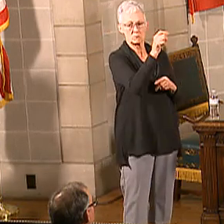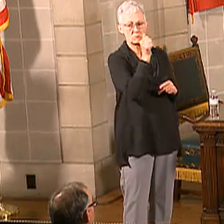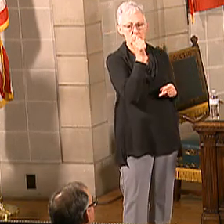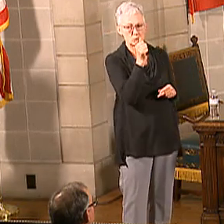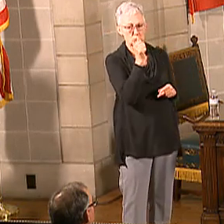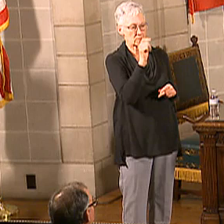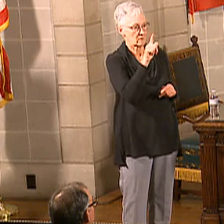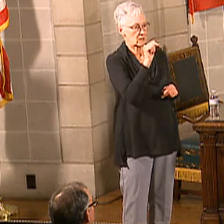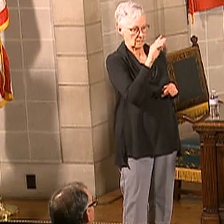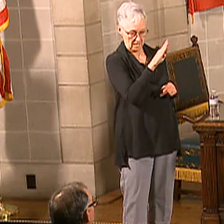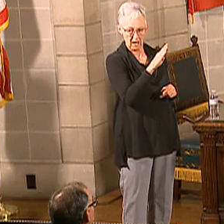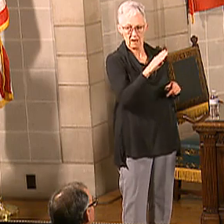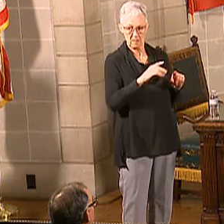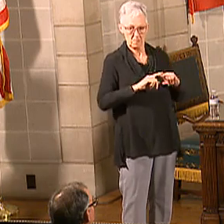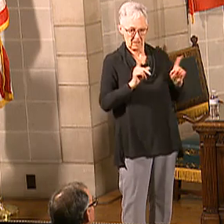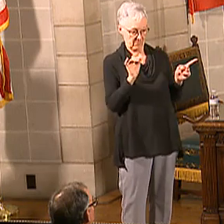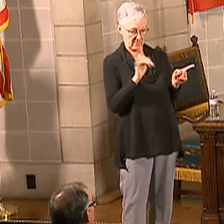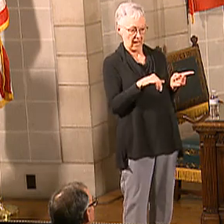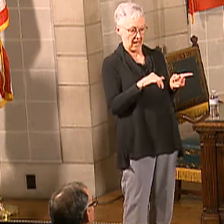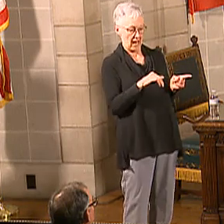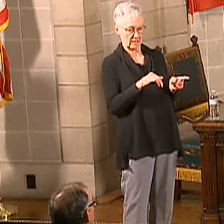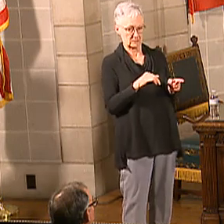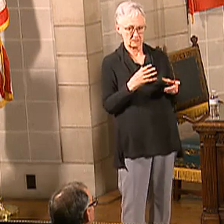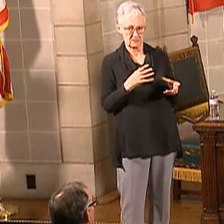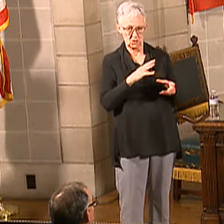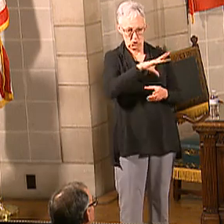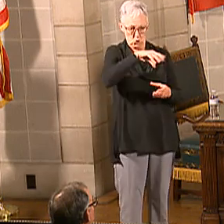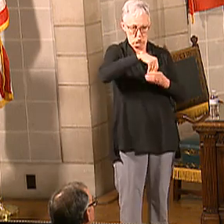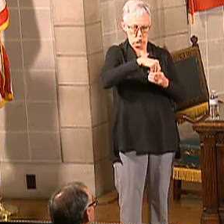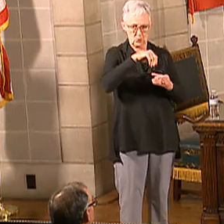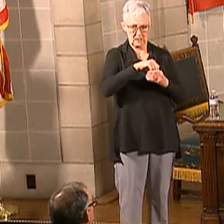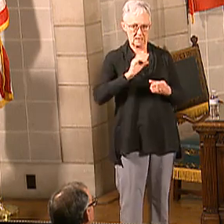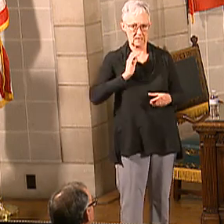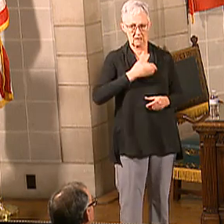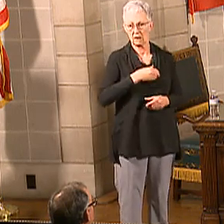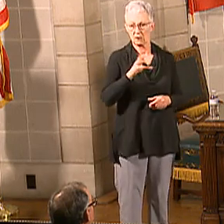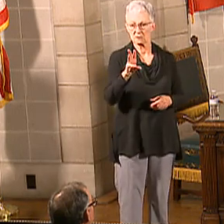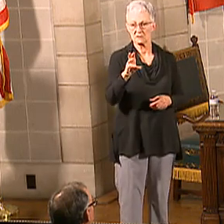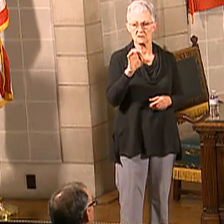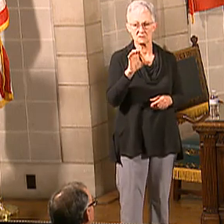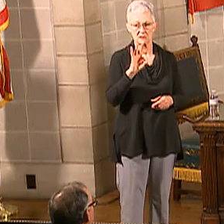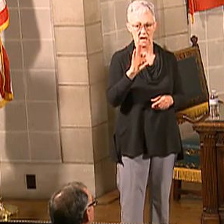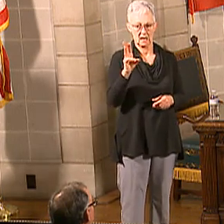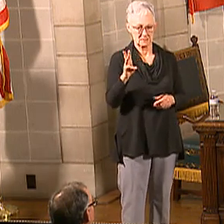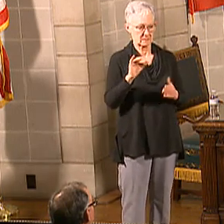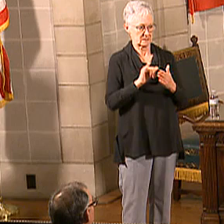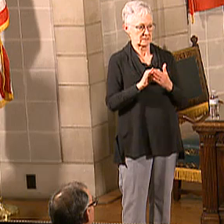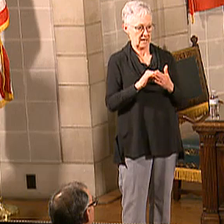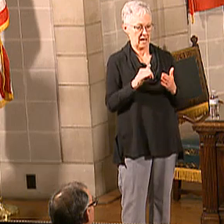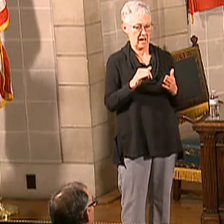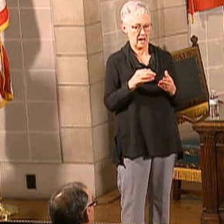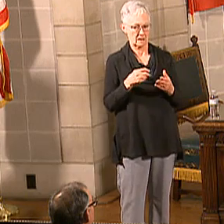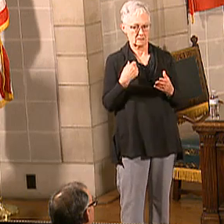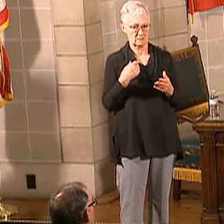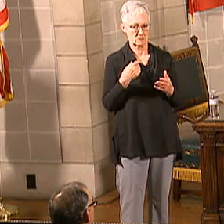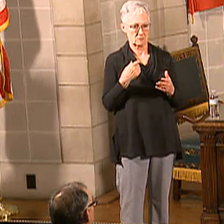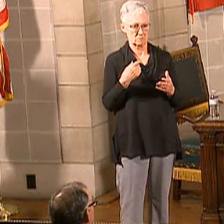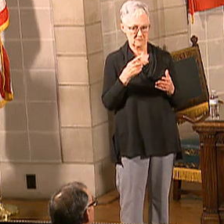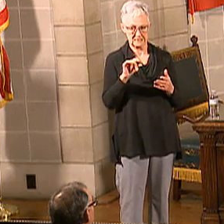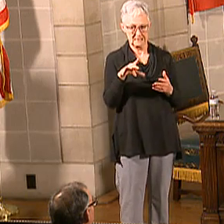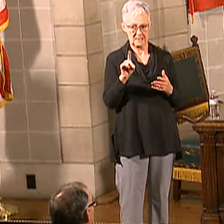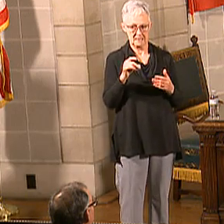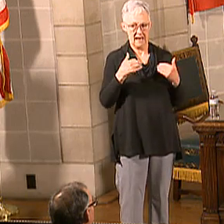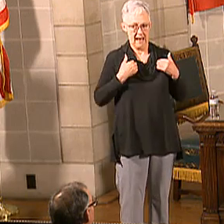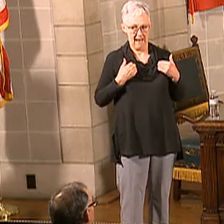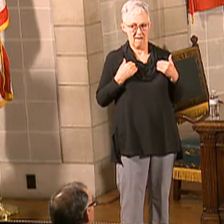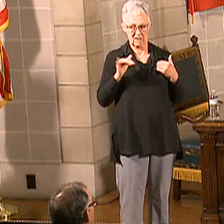that as well, and so that's part that goes into the overall 696 that we tested yesterday. So, yes, other healthcare providers can